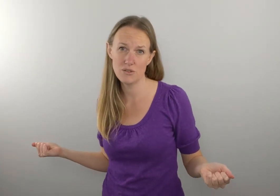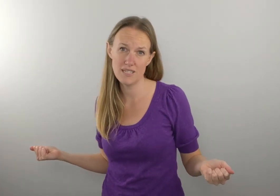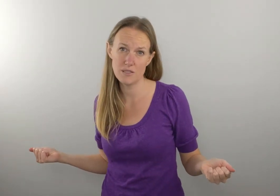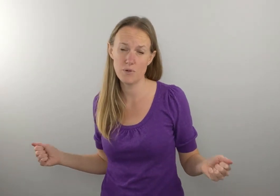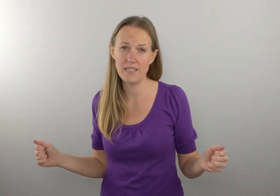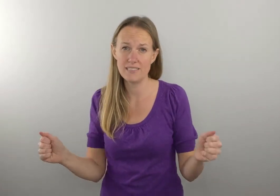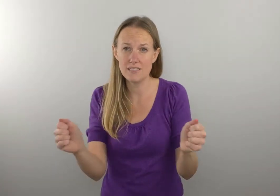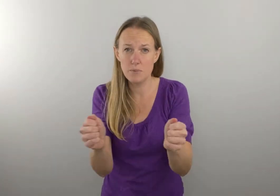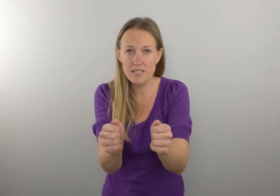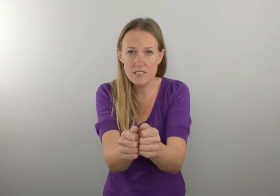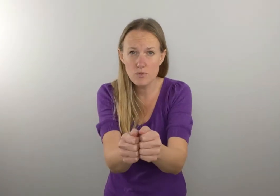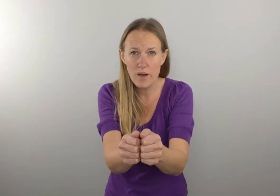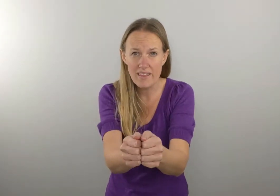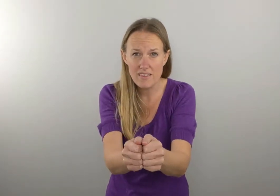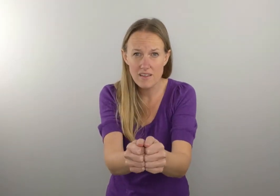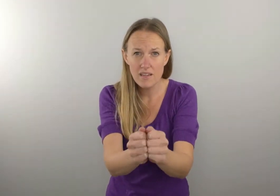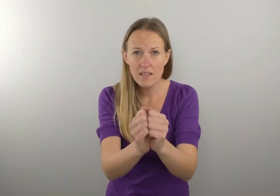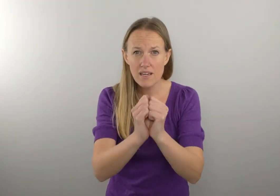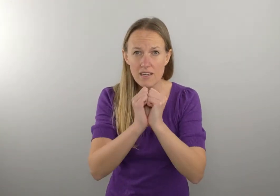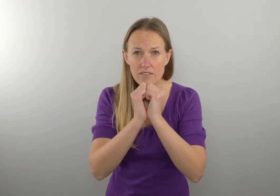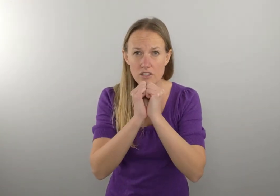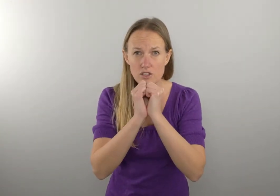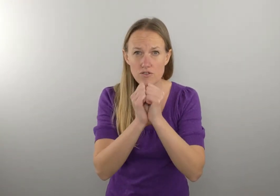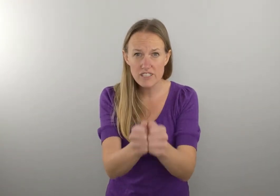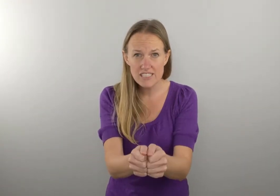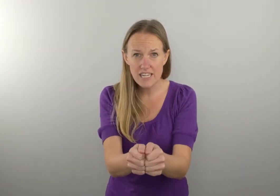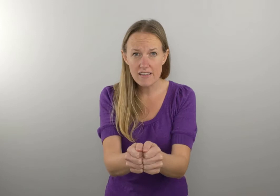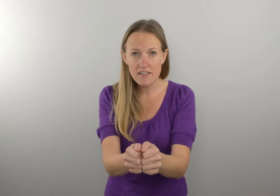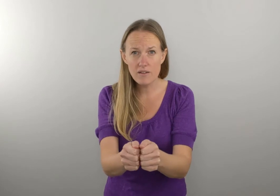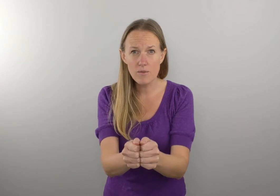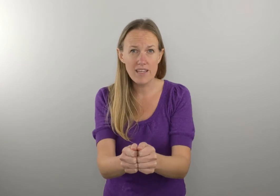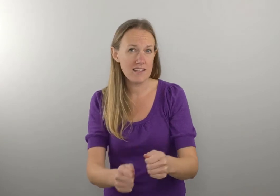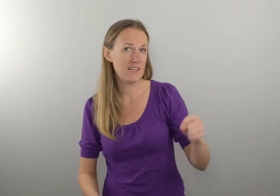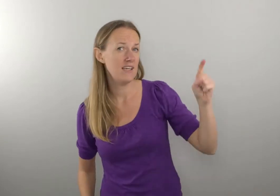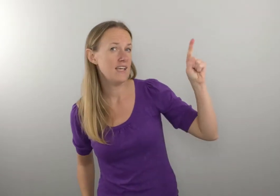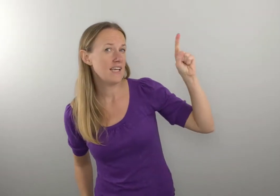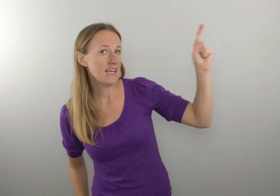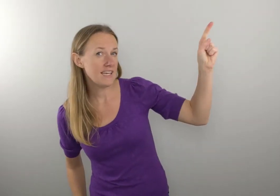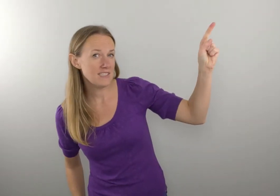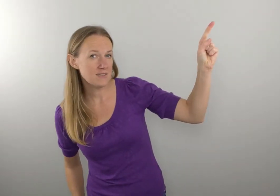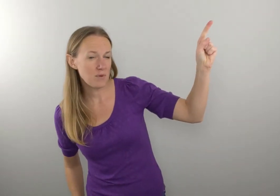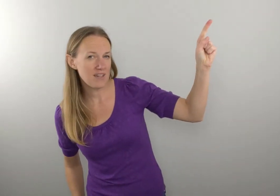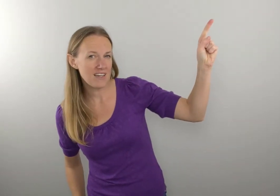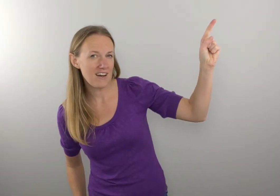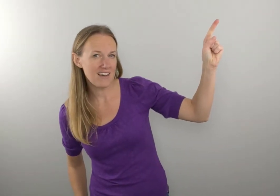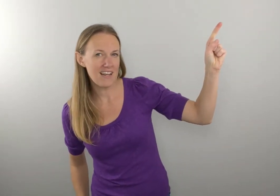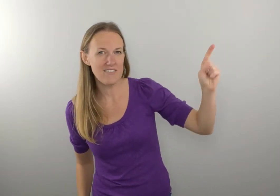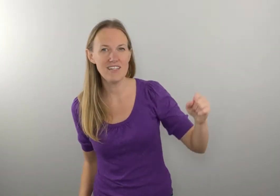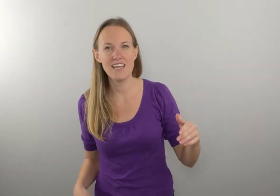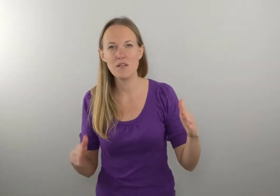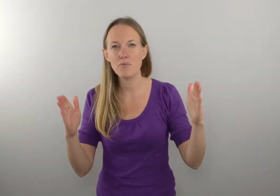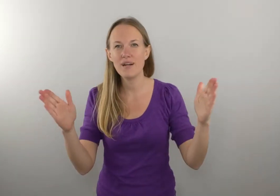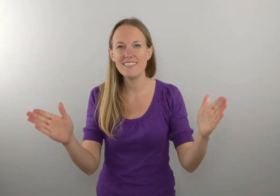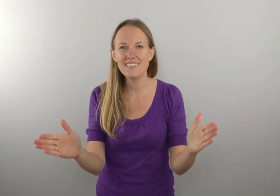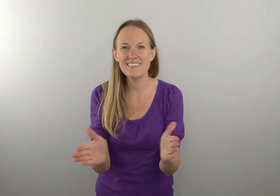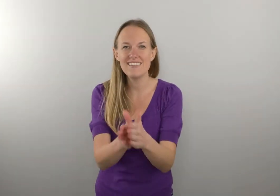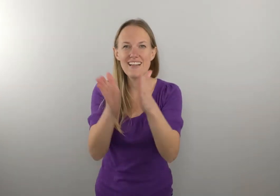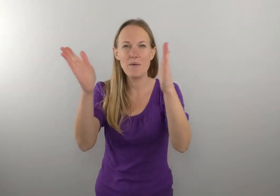his praises. But this is with. Okay, you have your 2 fists together, with his, pointing to God in heaven, and then praises, you're